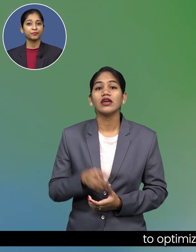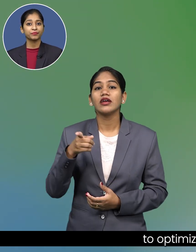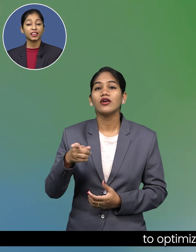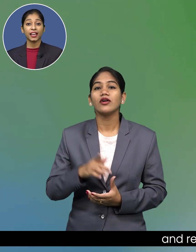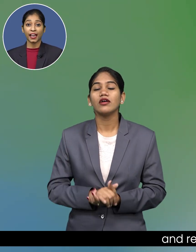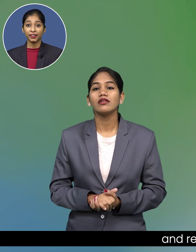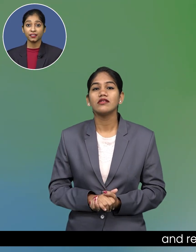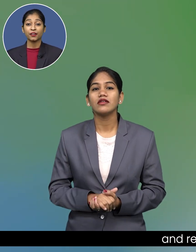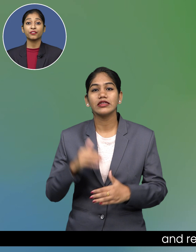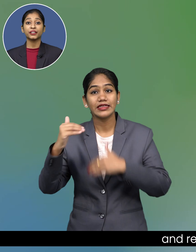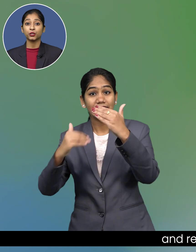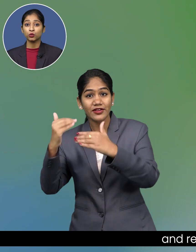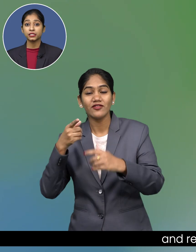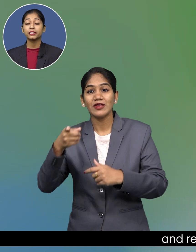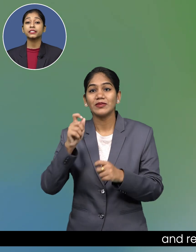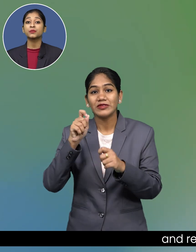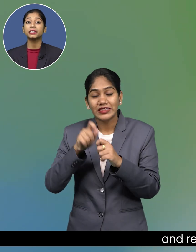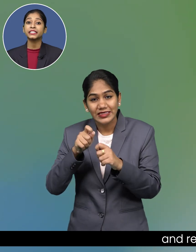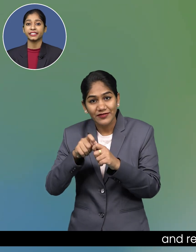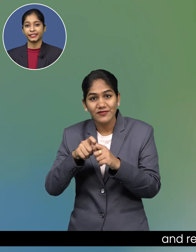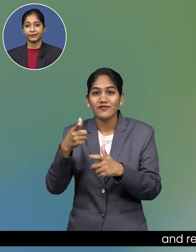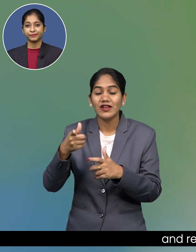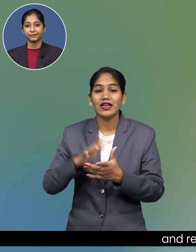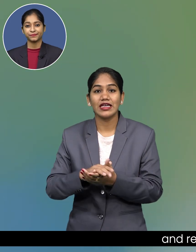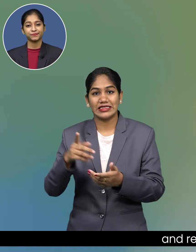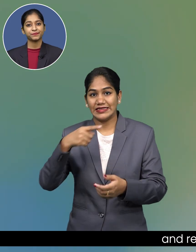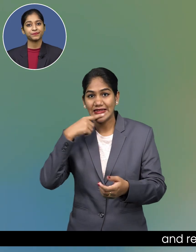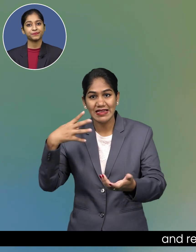functioning and reduce disability.